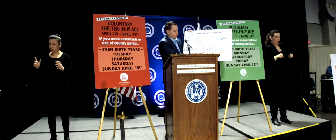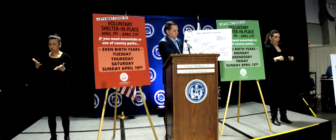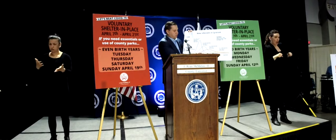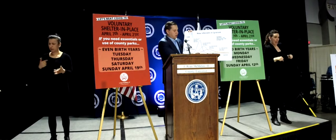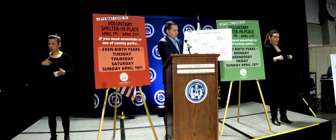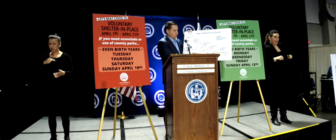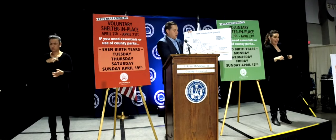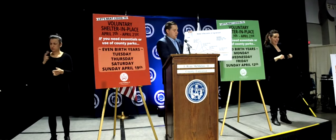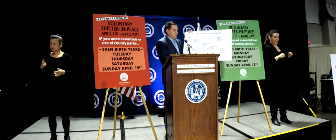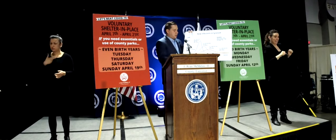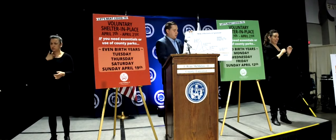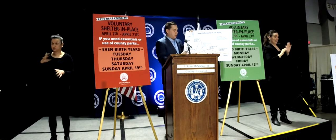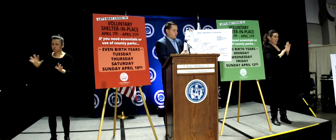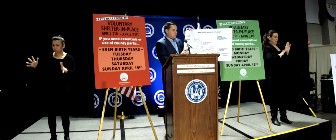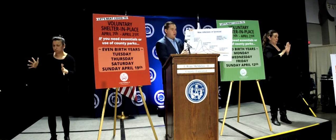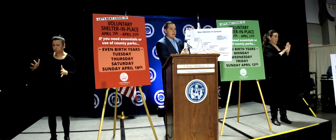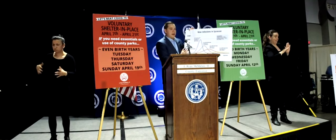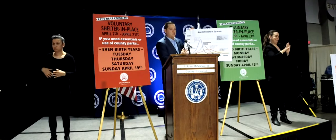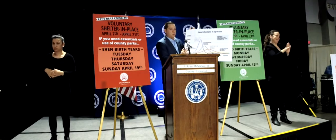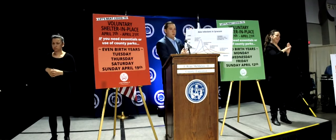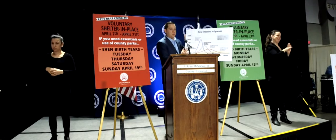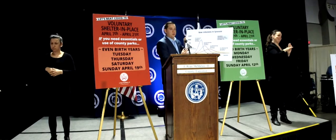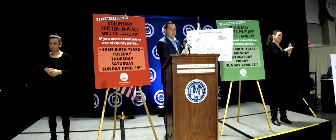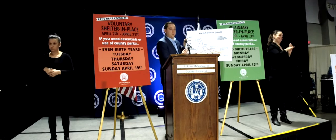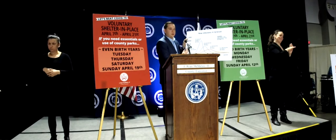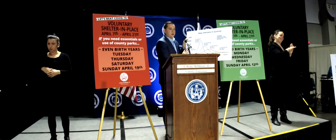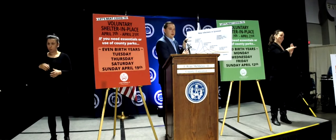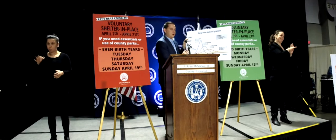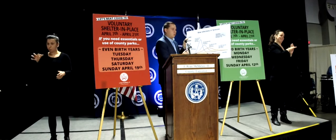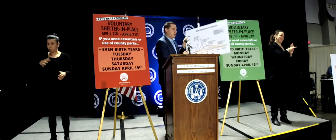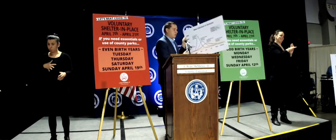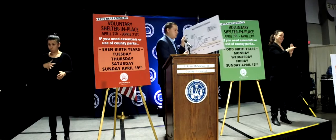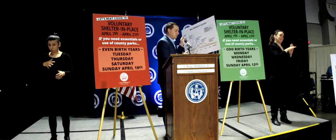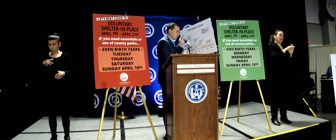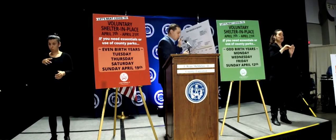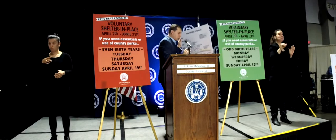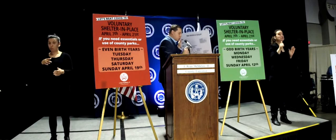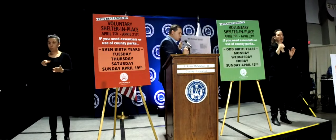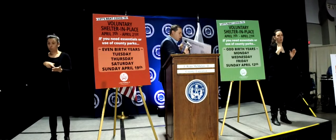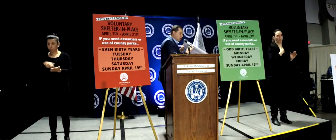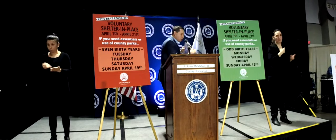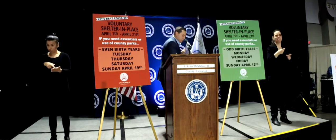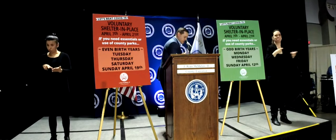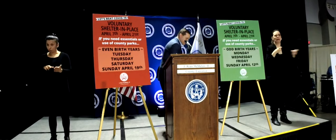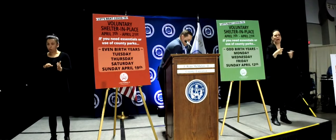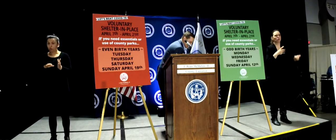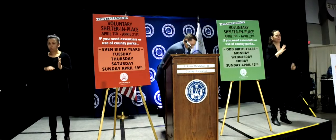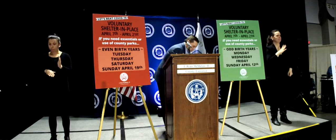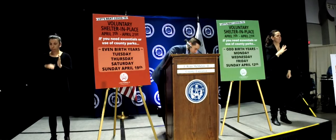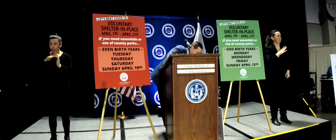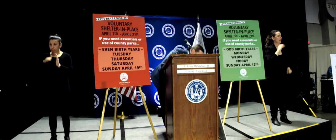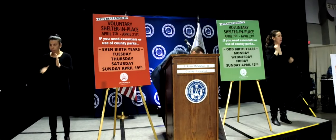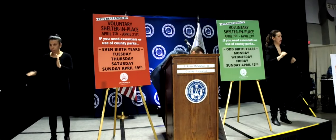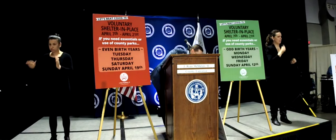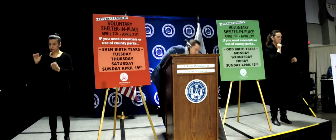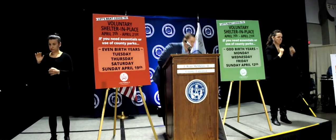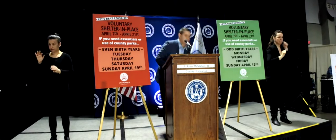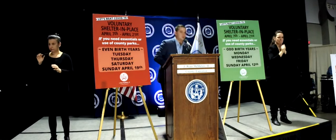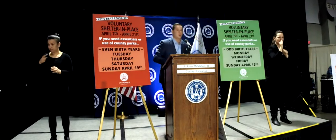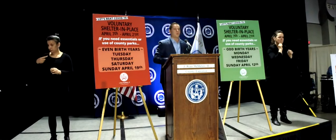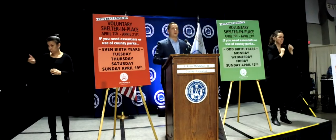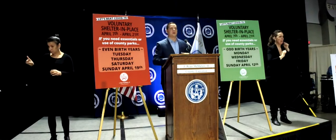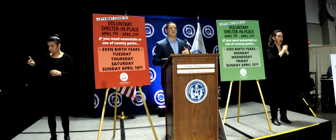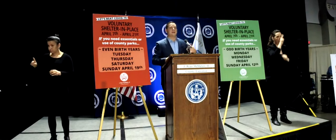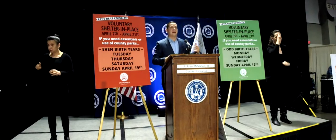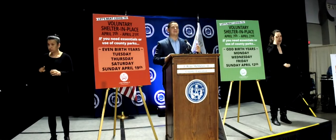curve, okay? The yellow curve is very manageable, and it will give us a very good argument to make